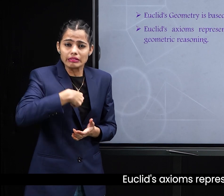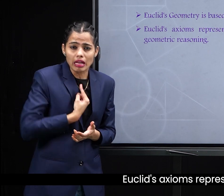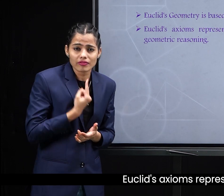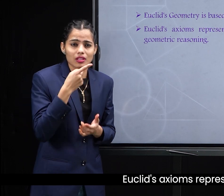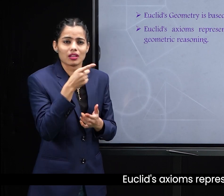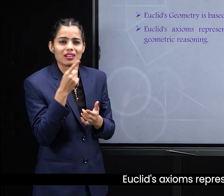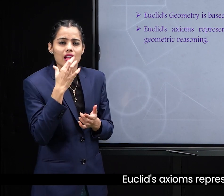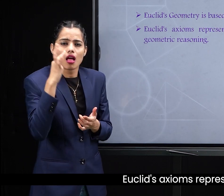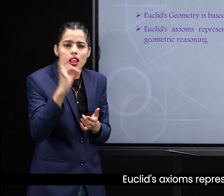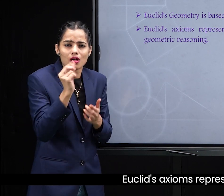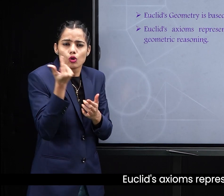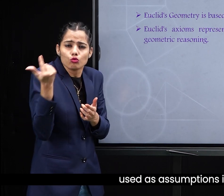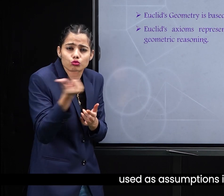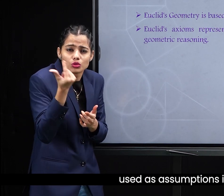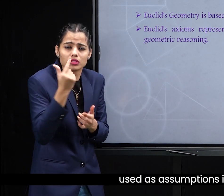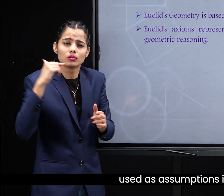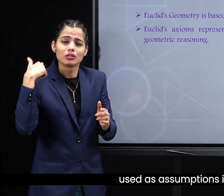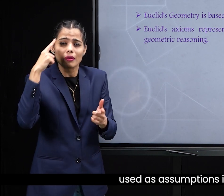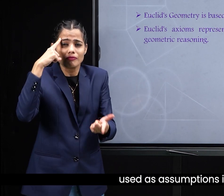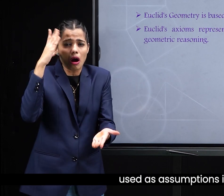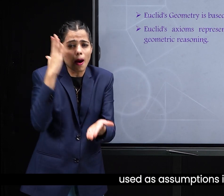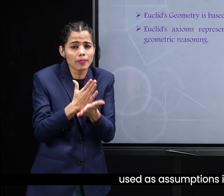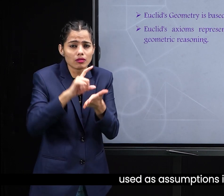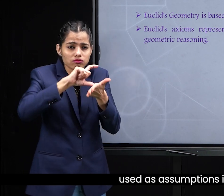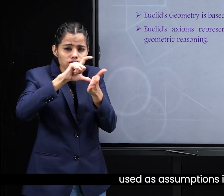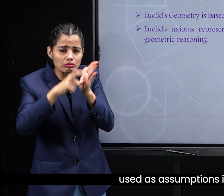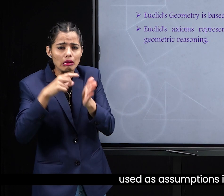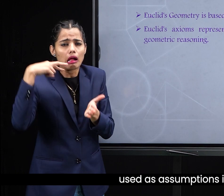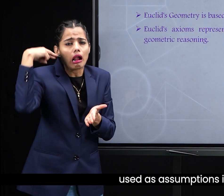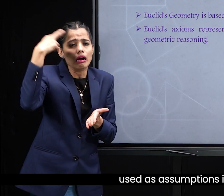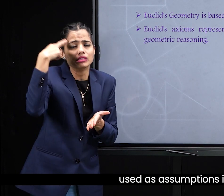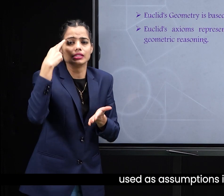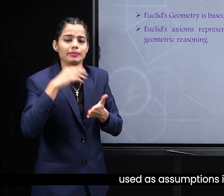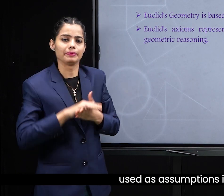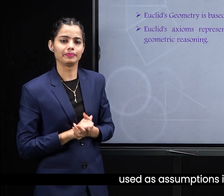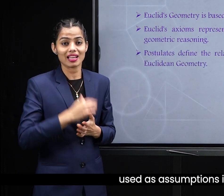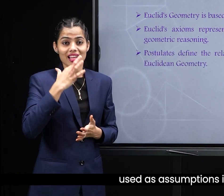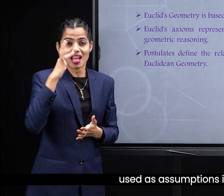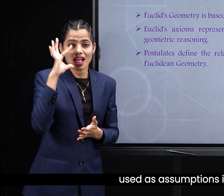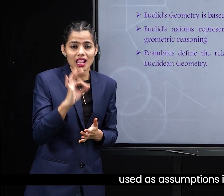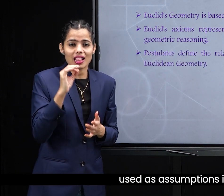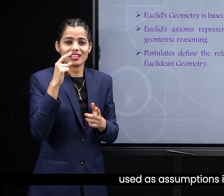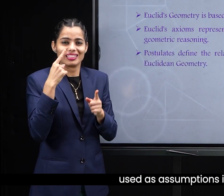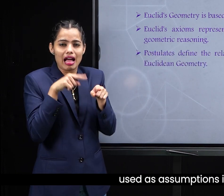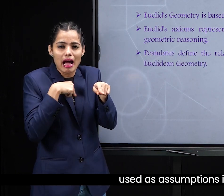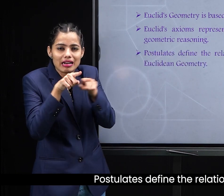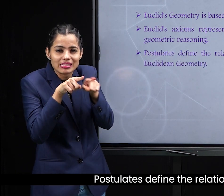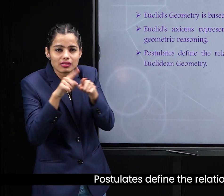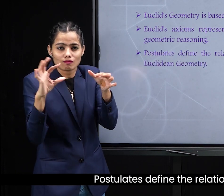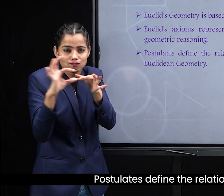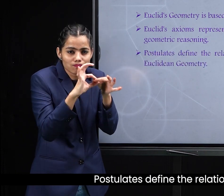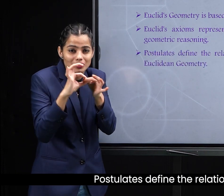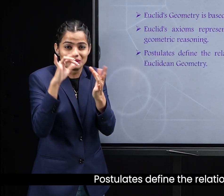represent self-evident truths used as assumption in geometric reasoning. Postulates define